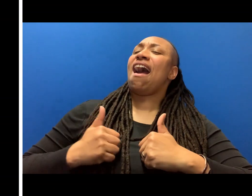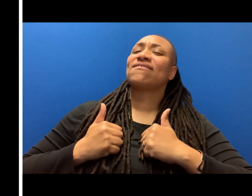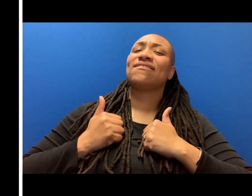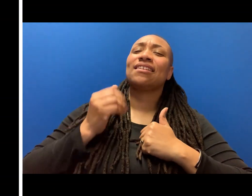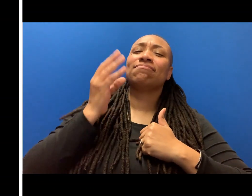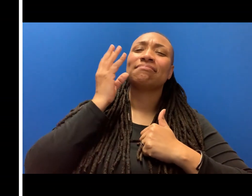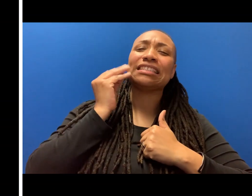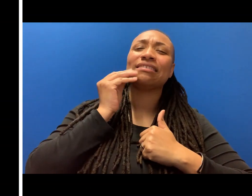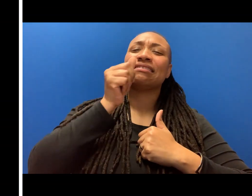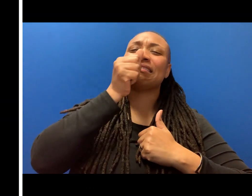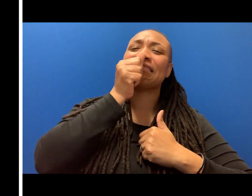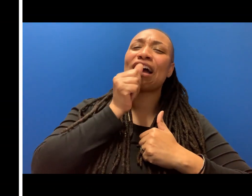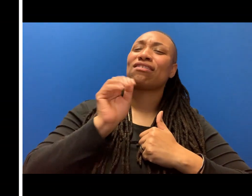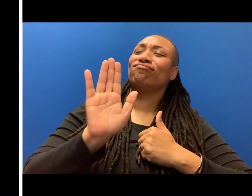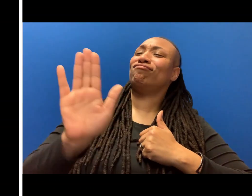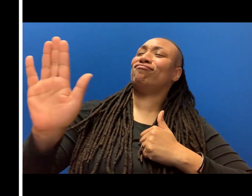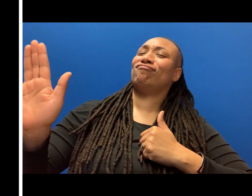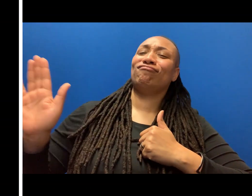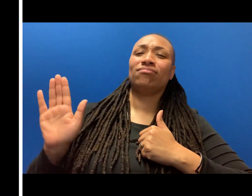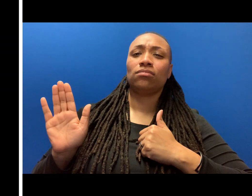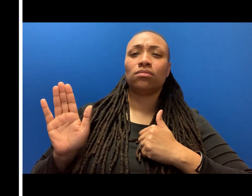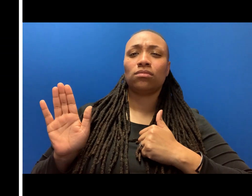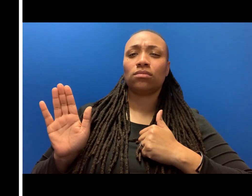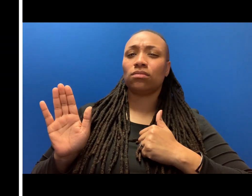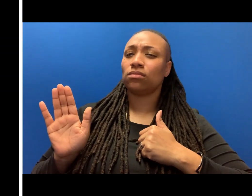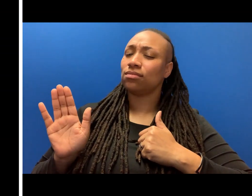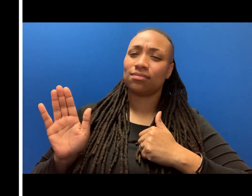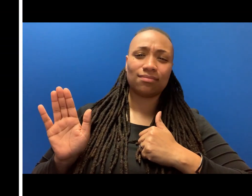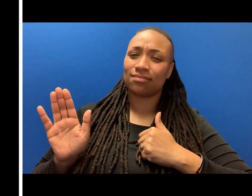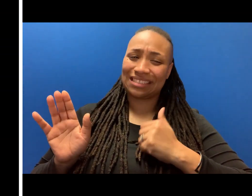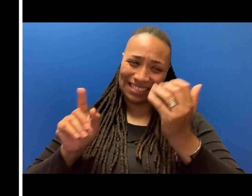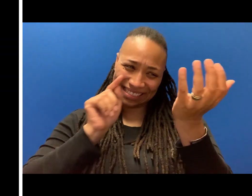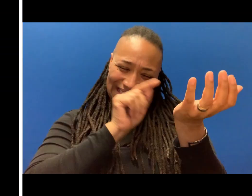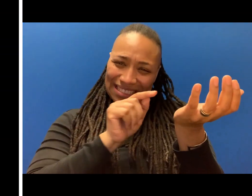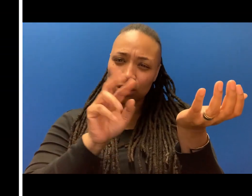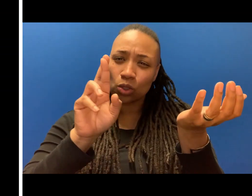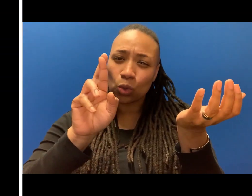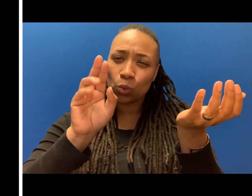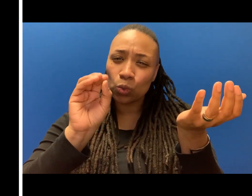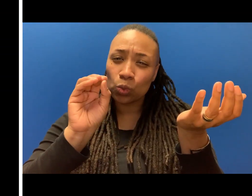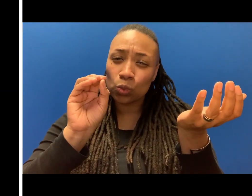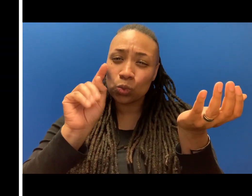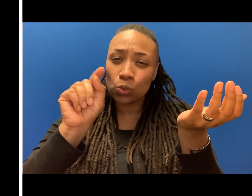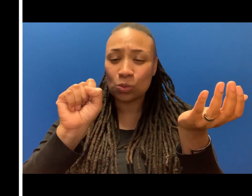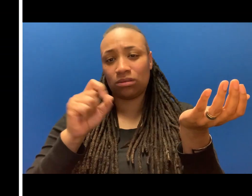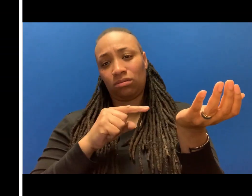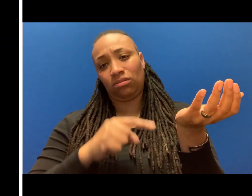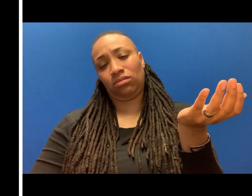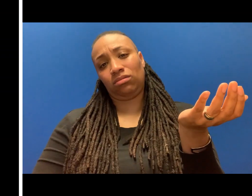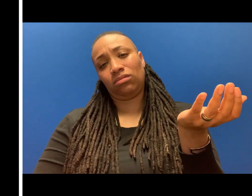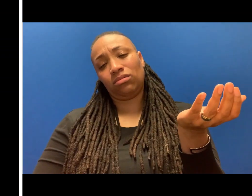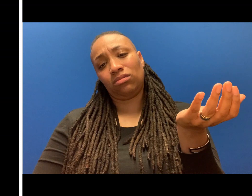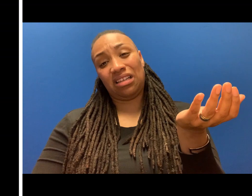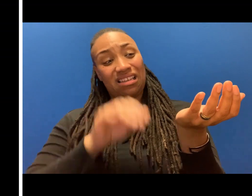I deserve to live. The fact that you can have that conversation is the root. It is